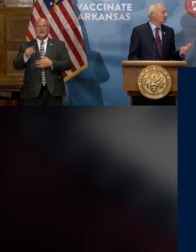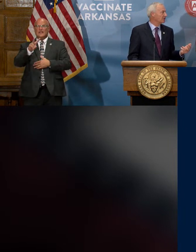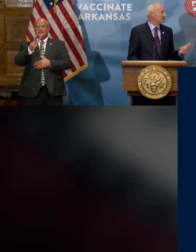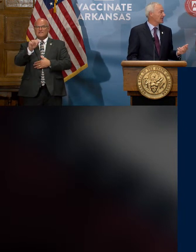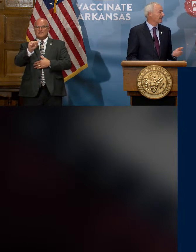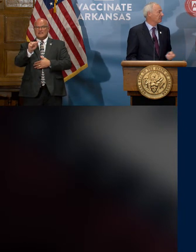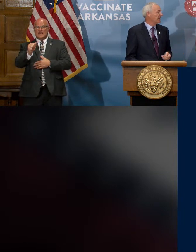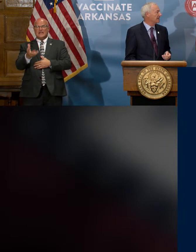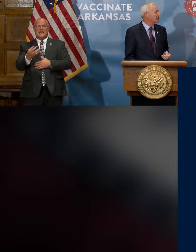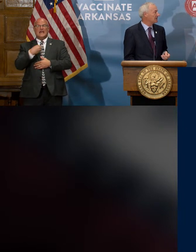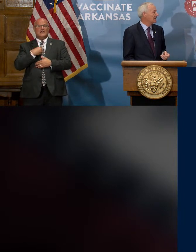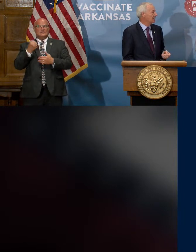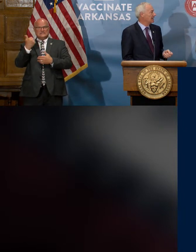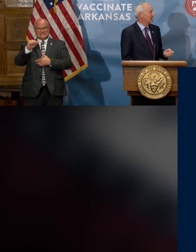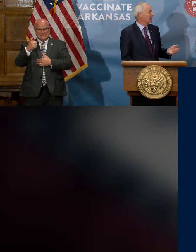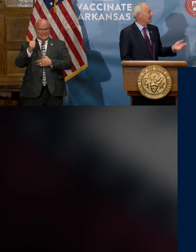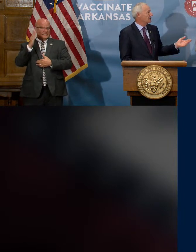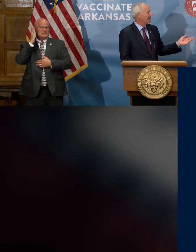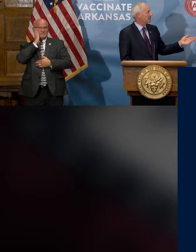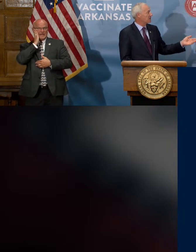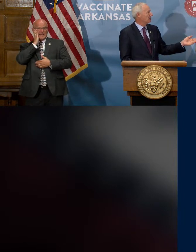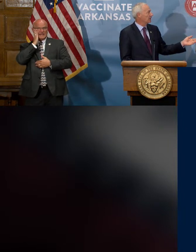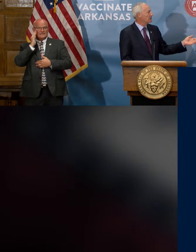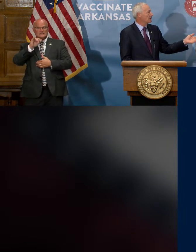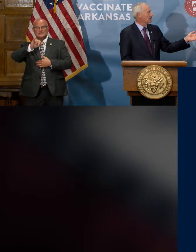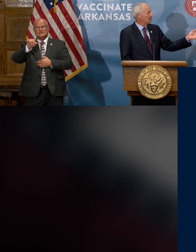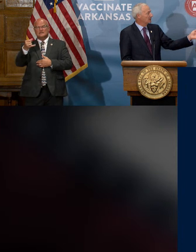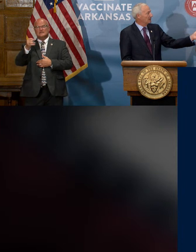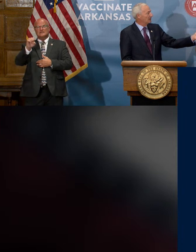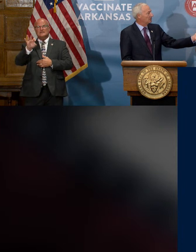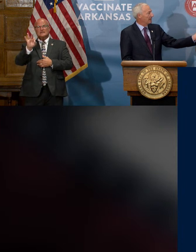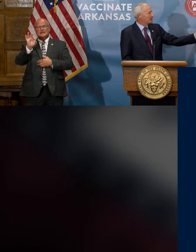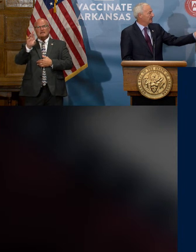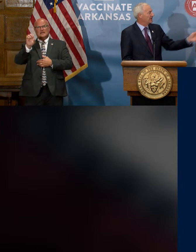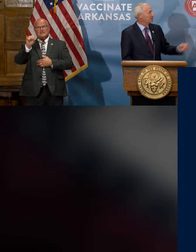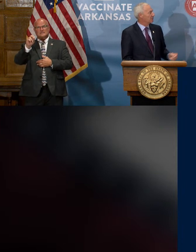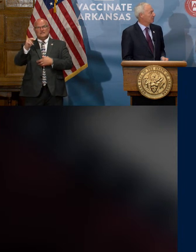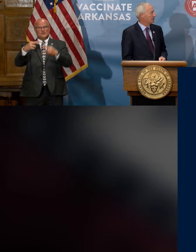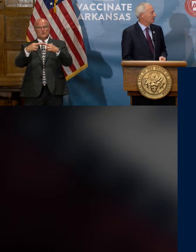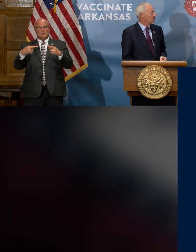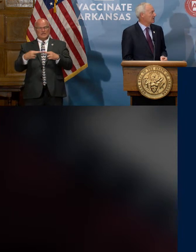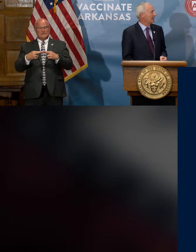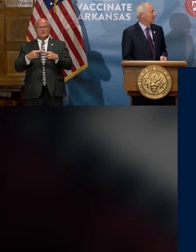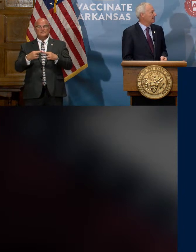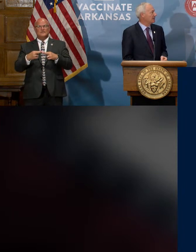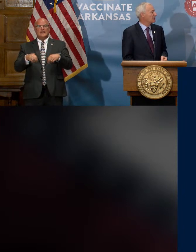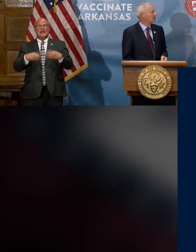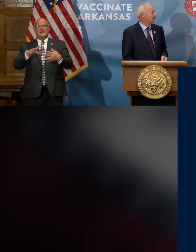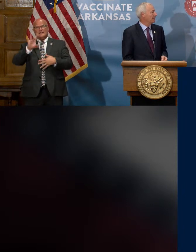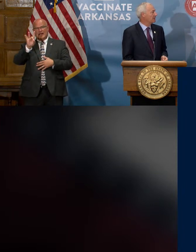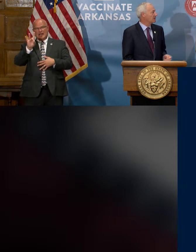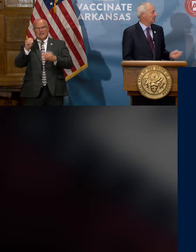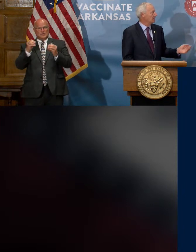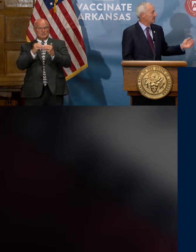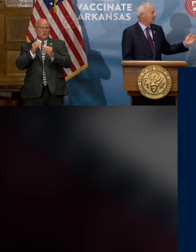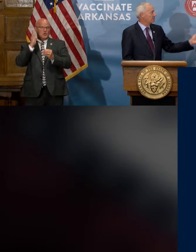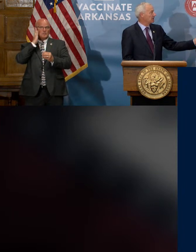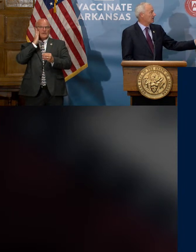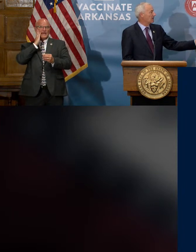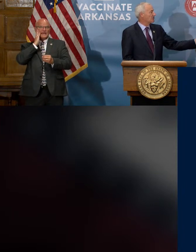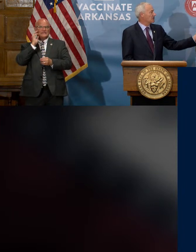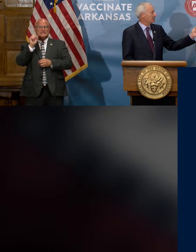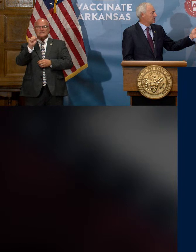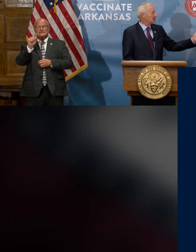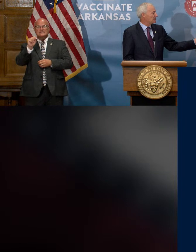10 additional staff beds. Jefferson Regional, we're asking them to produce 8 additional beds.